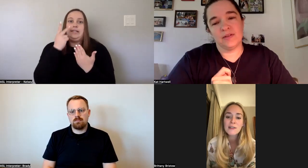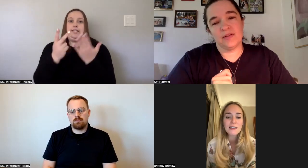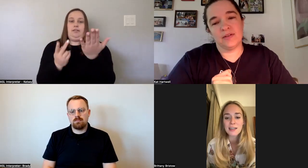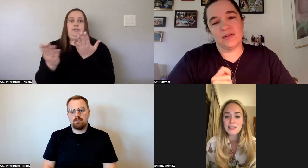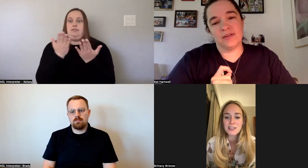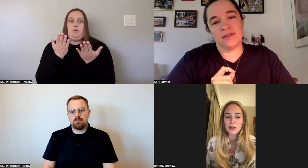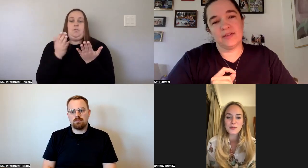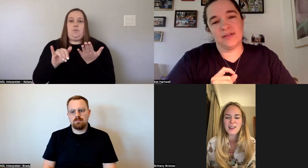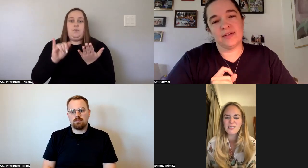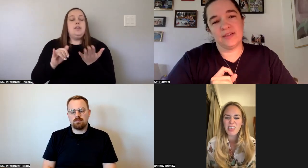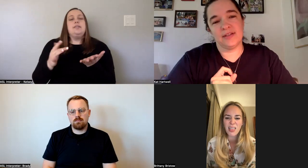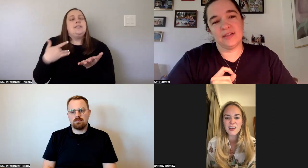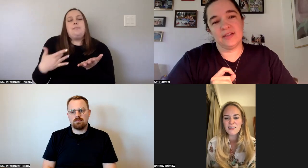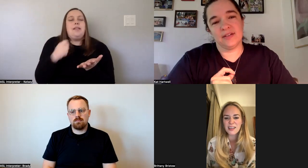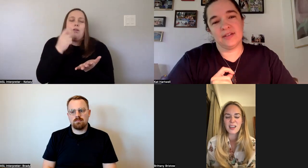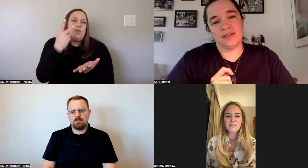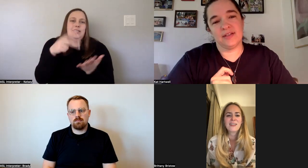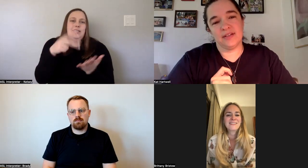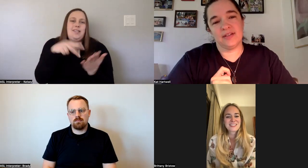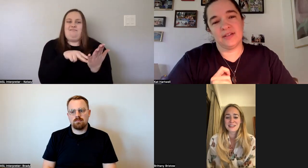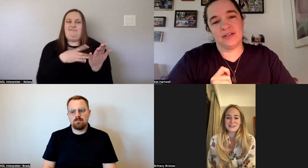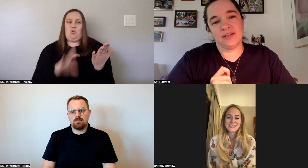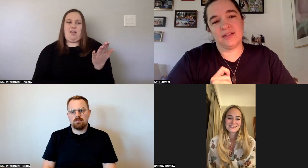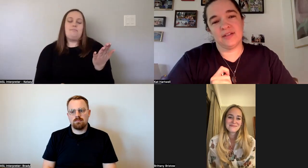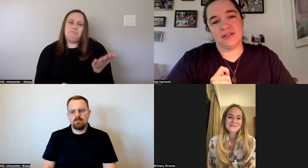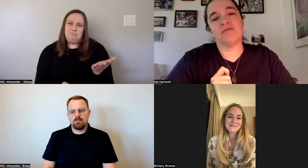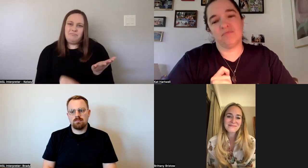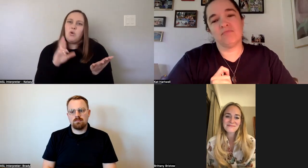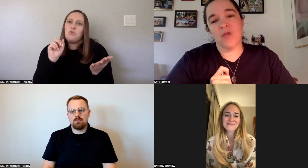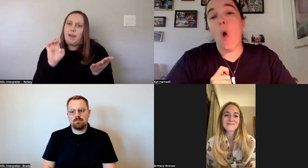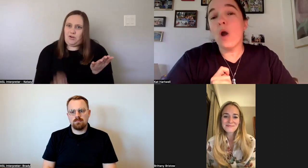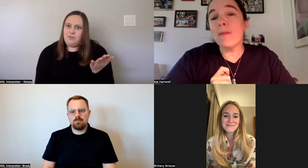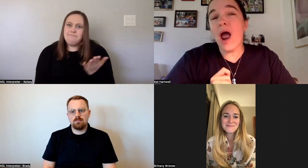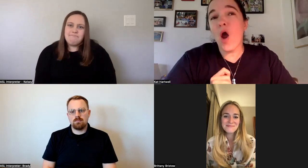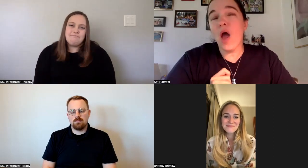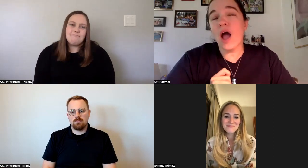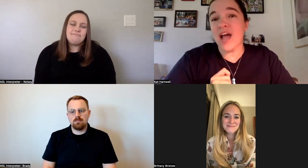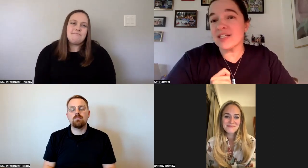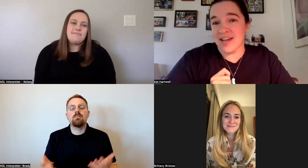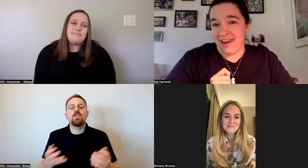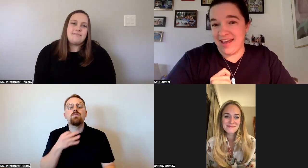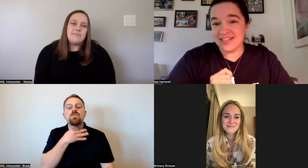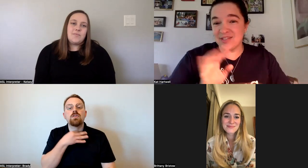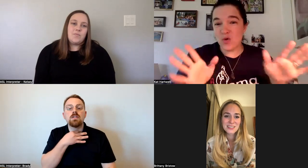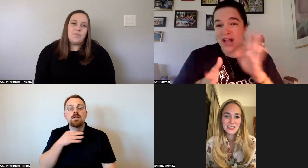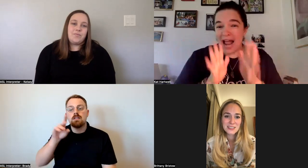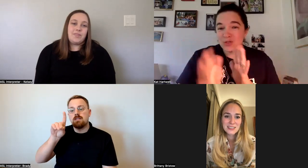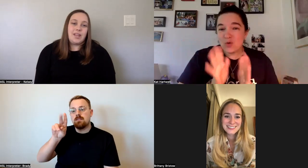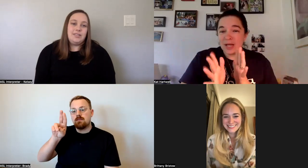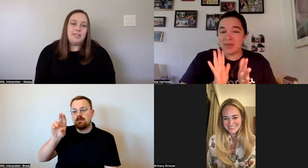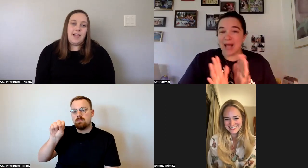very rare that I see a script where I go, I don't like it. So what about Dustin?